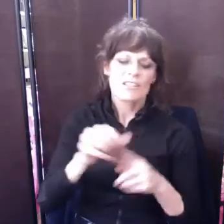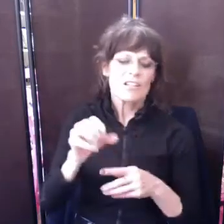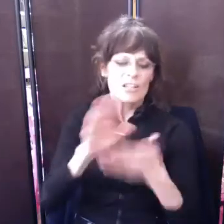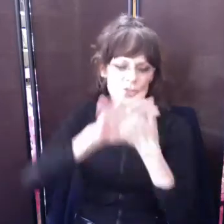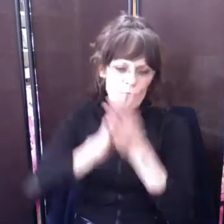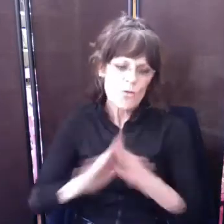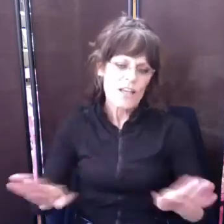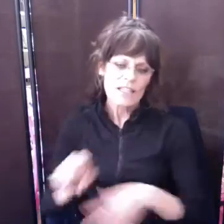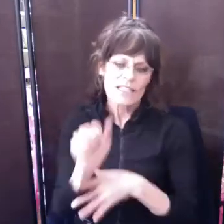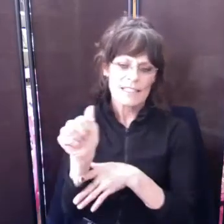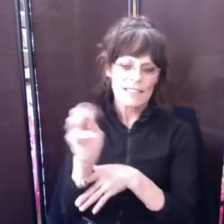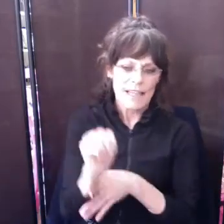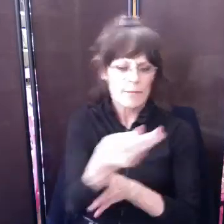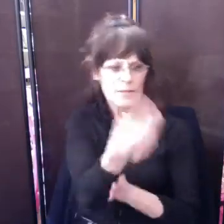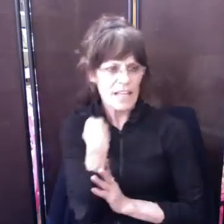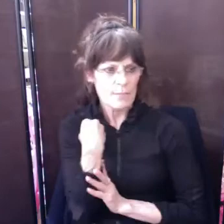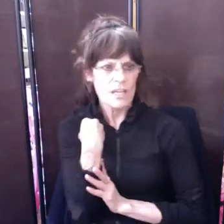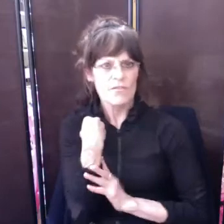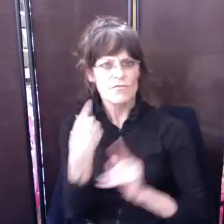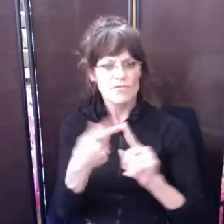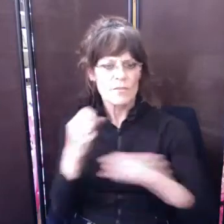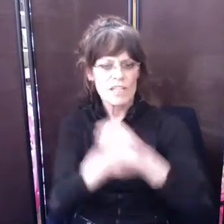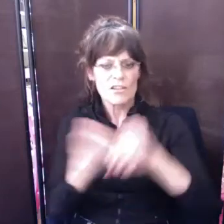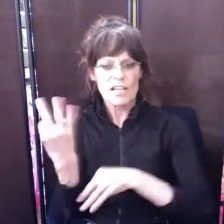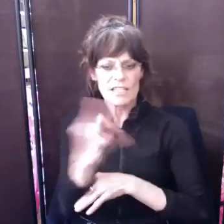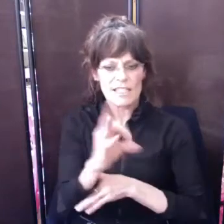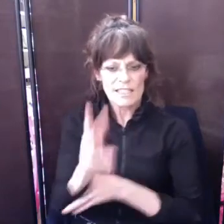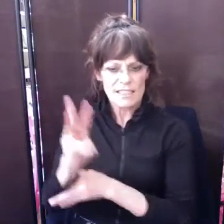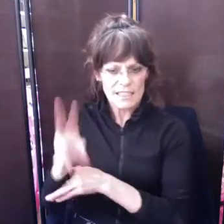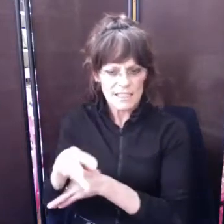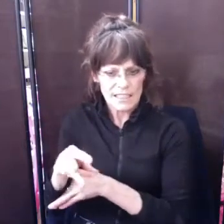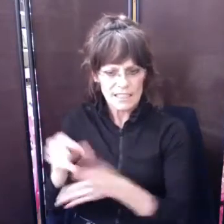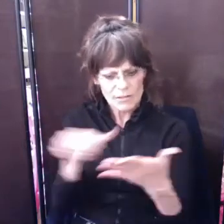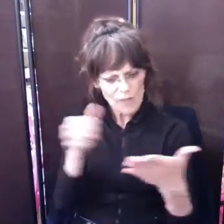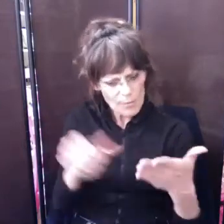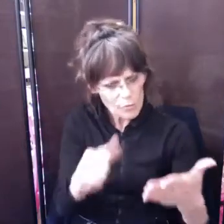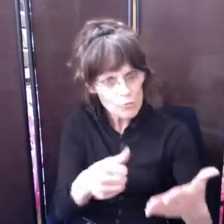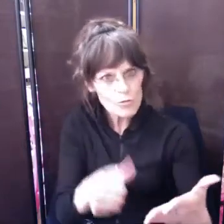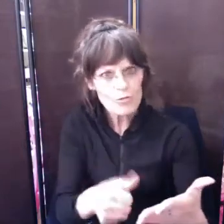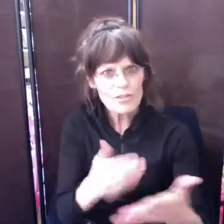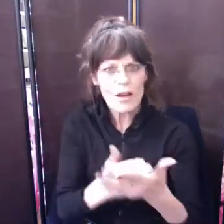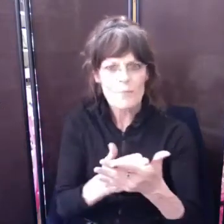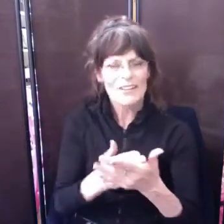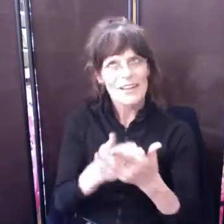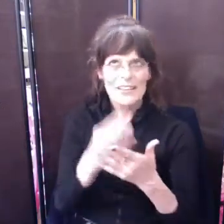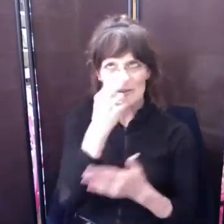meeting directory from 1966, and I decided to thumb through it to find like some amusing meeting names. Here's my